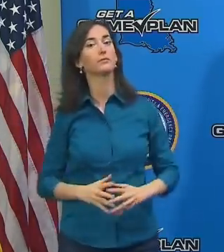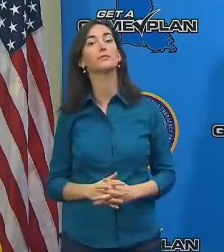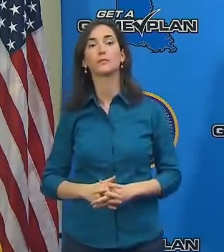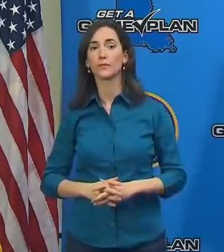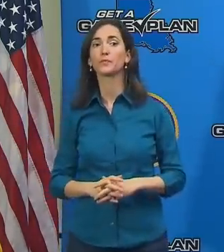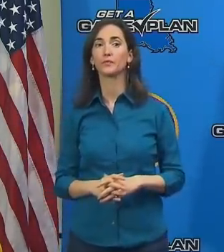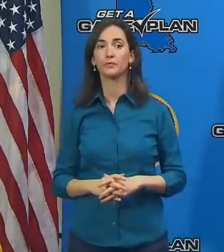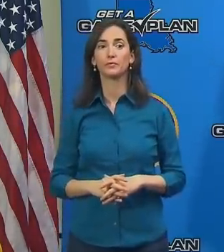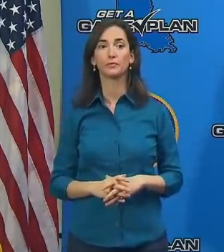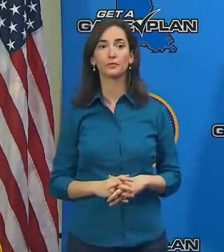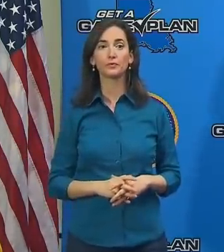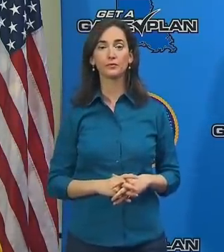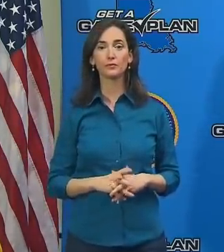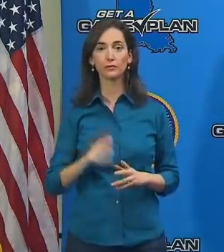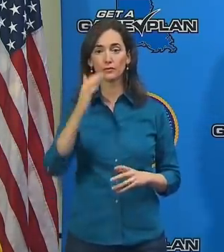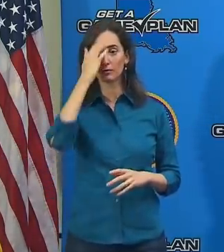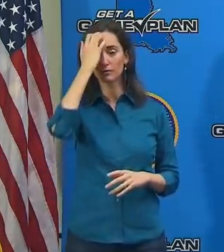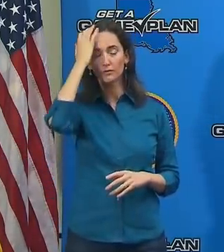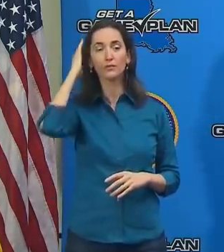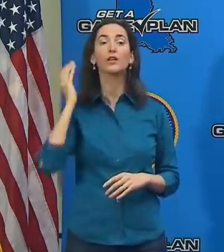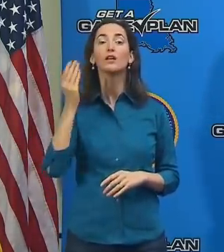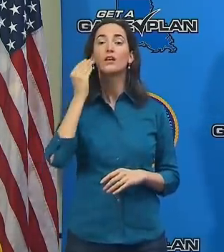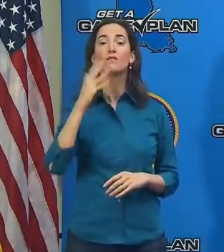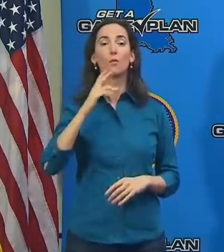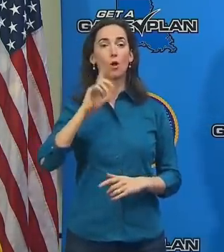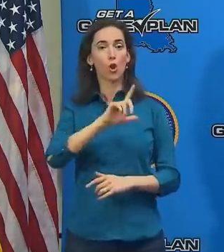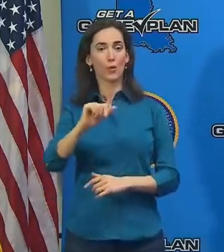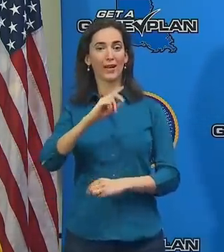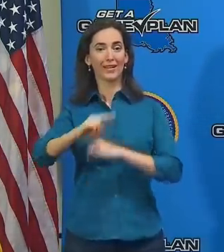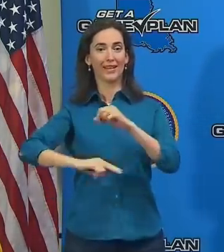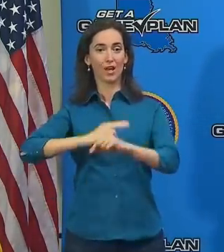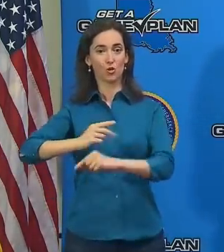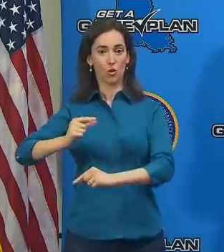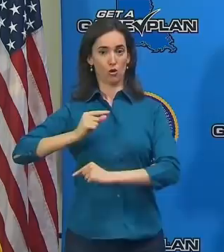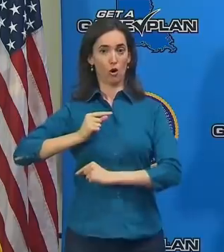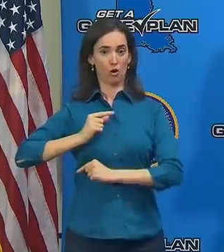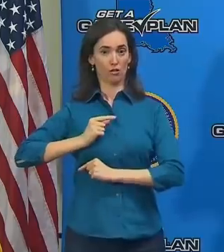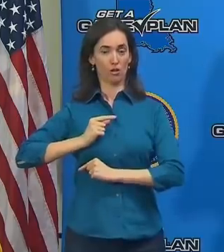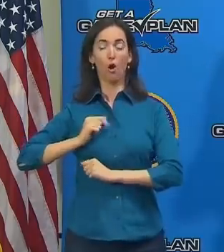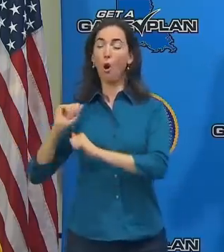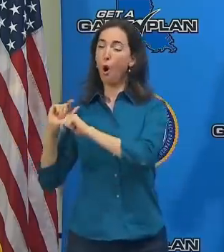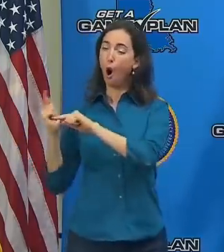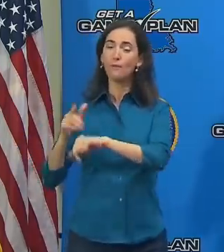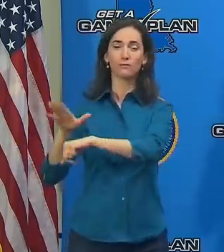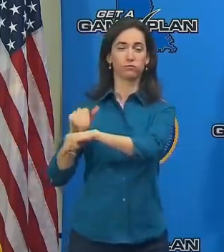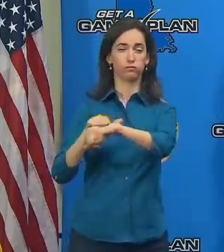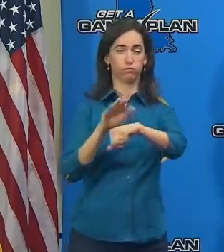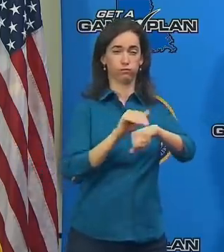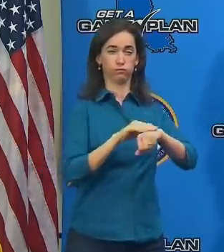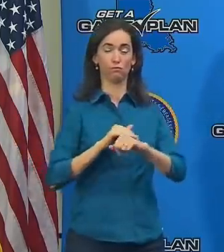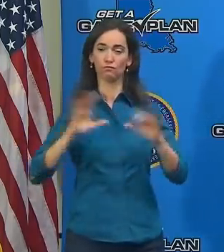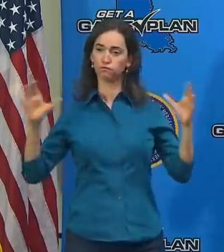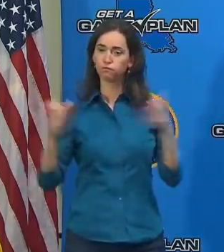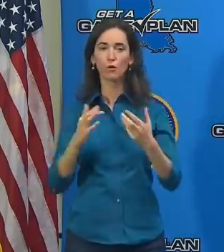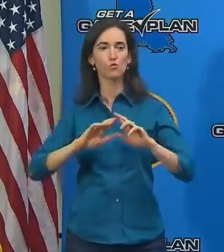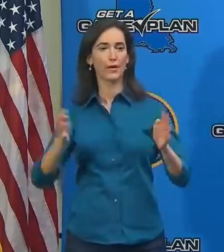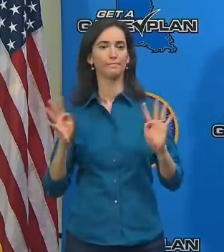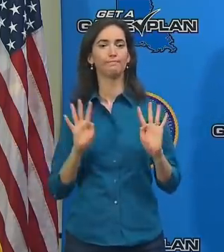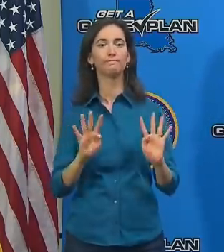You should know that the entirety of the Louisiana National Guard has been activated, and currently more than 4,900 guardsmen